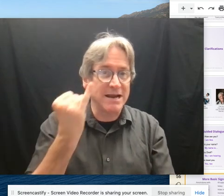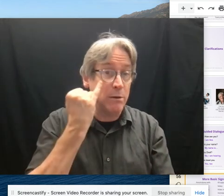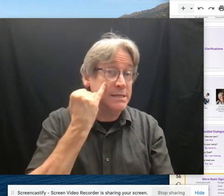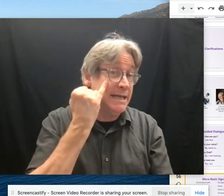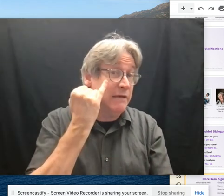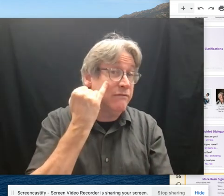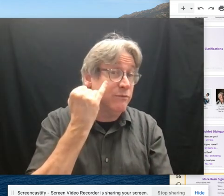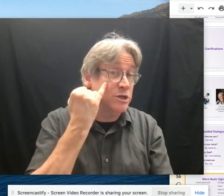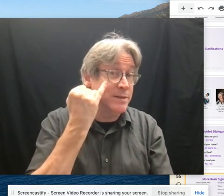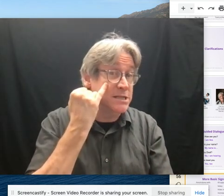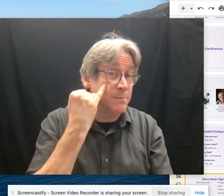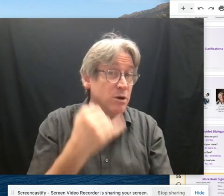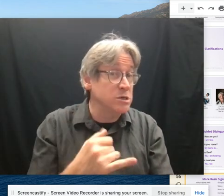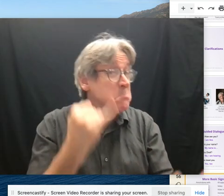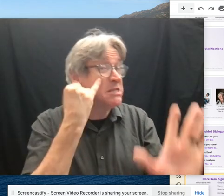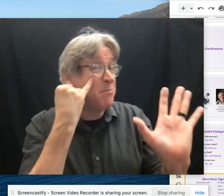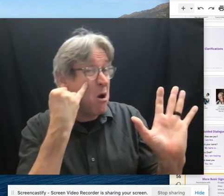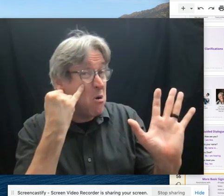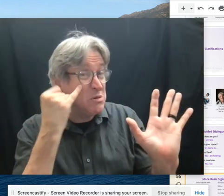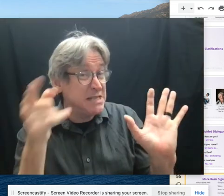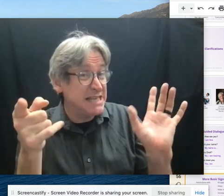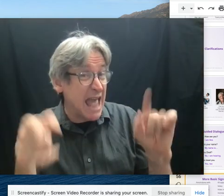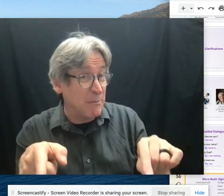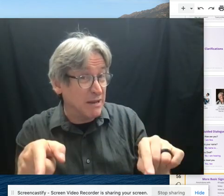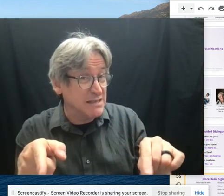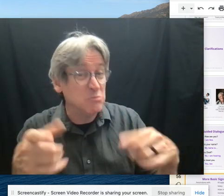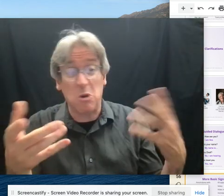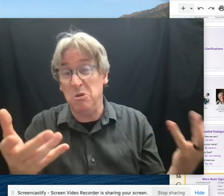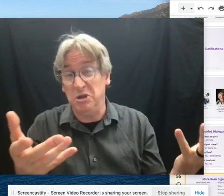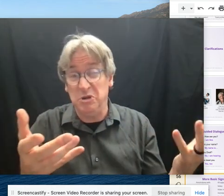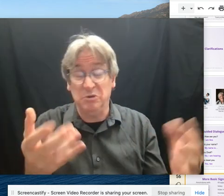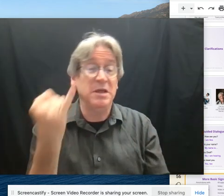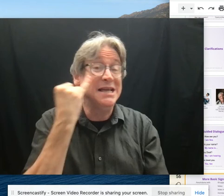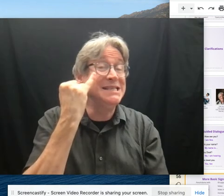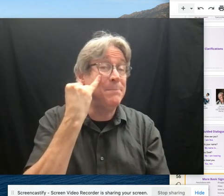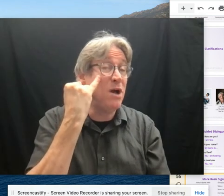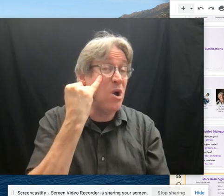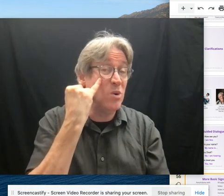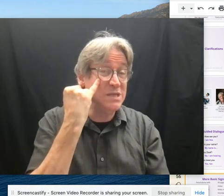using right now is if, which means suppose. Suppose this happens, what would you